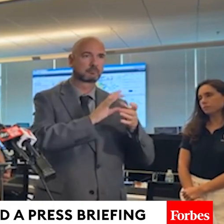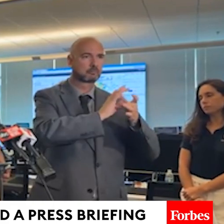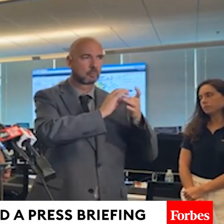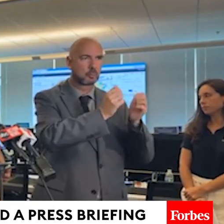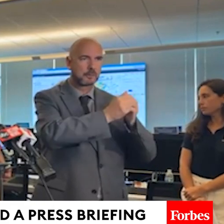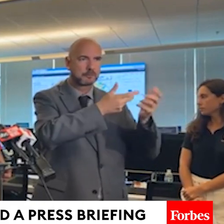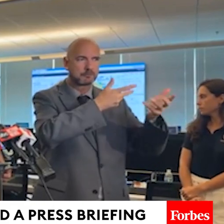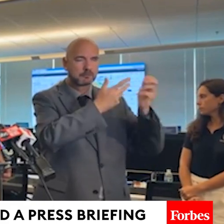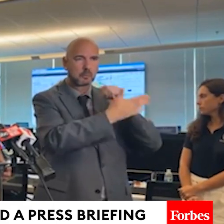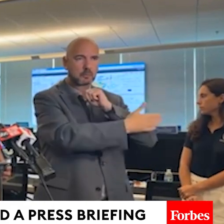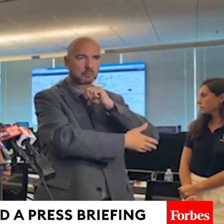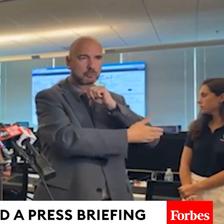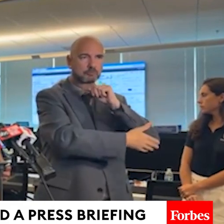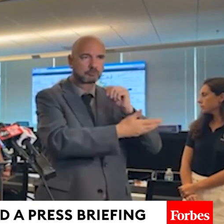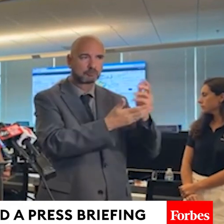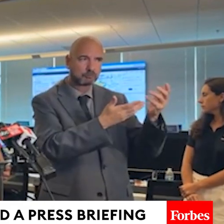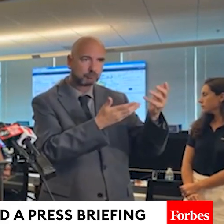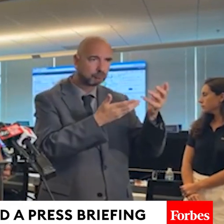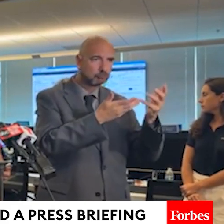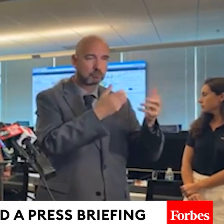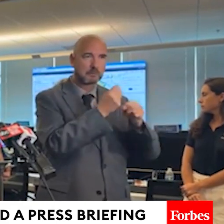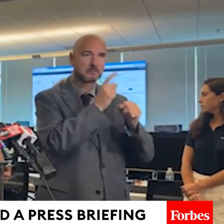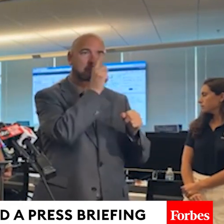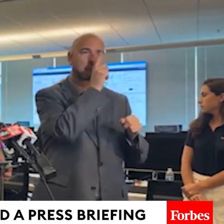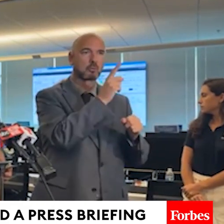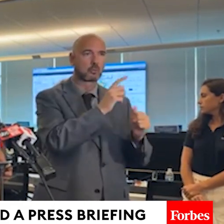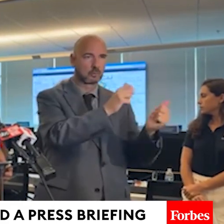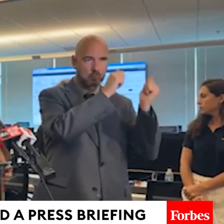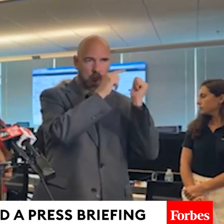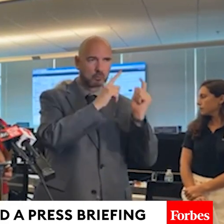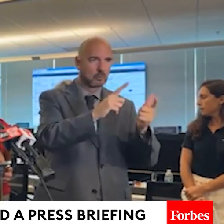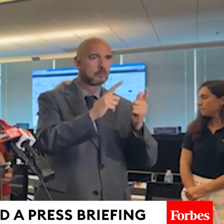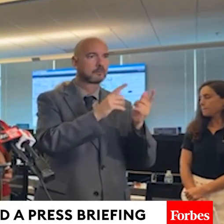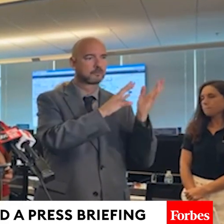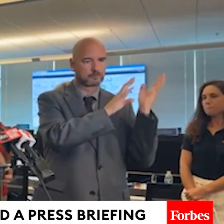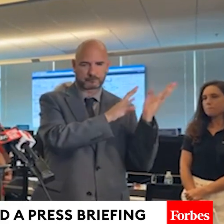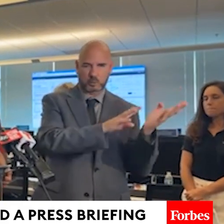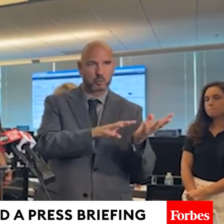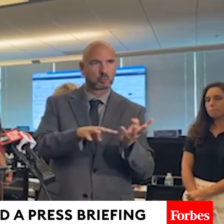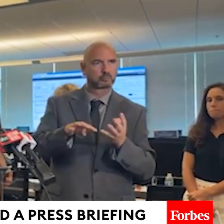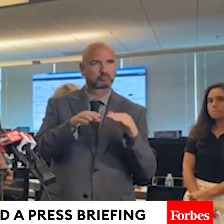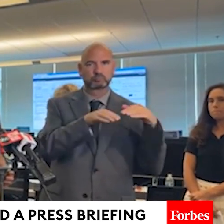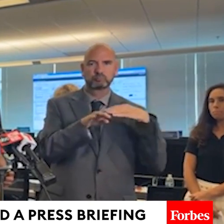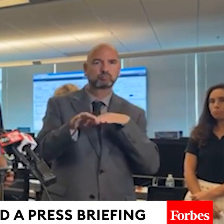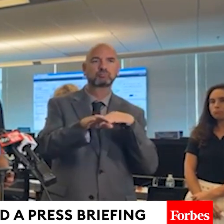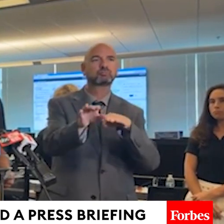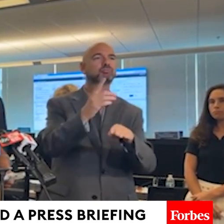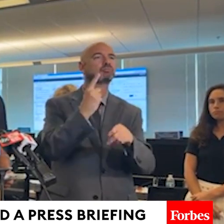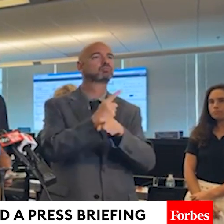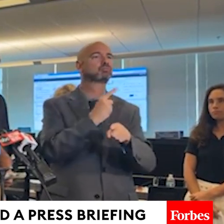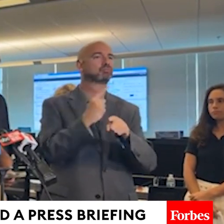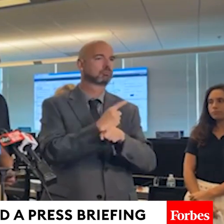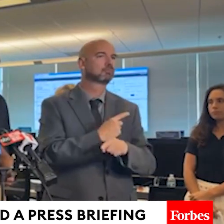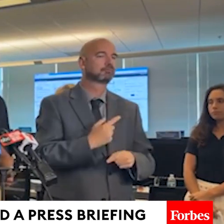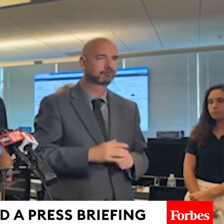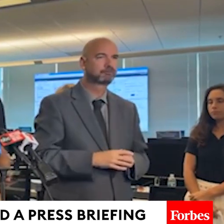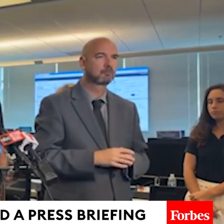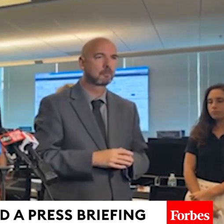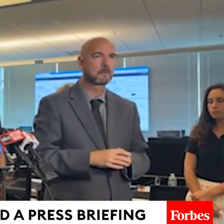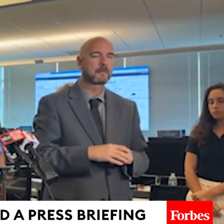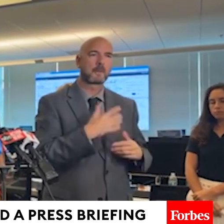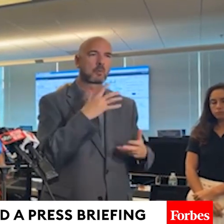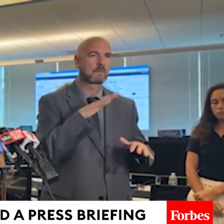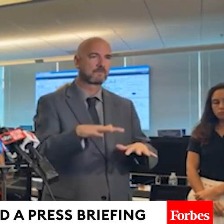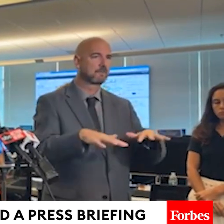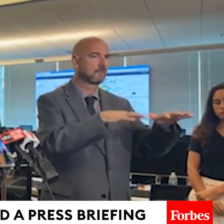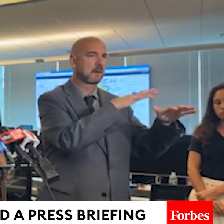because we've got to make sure that all of it makes it ultimately to the outfall, and so it doesn't create any flooding